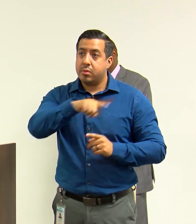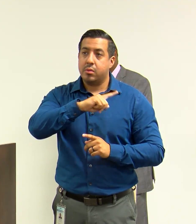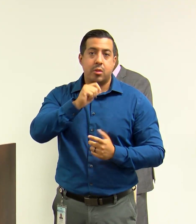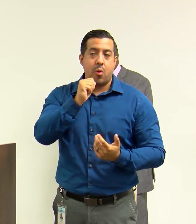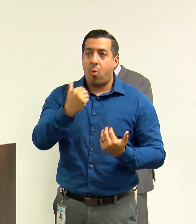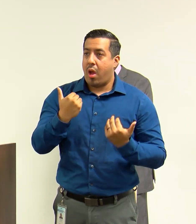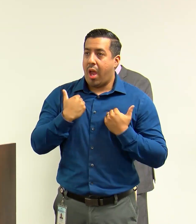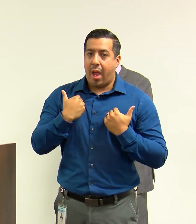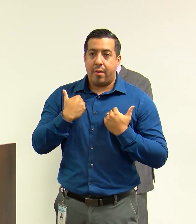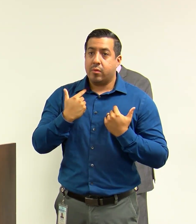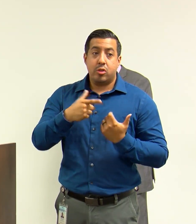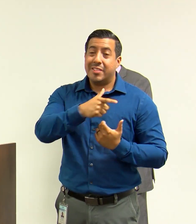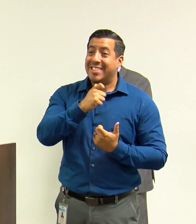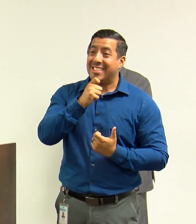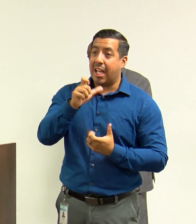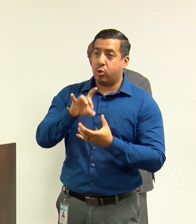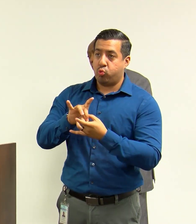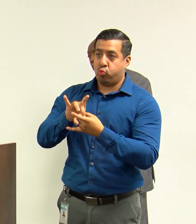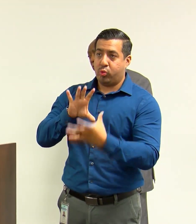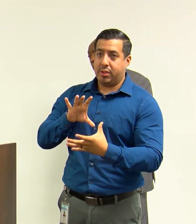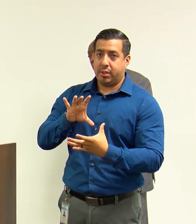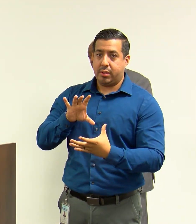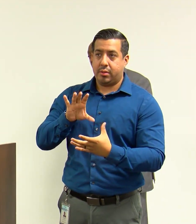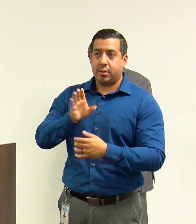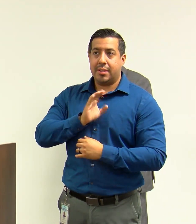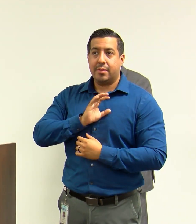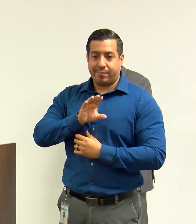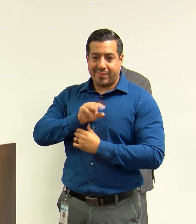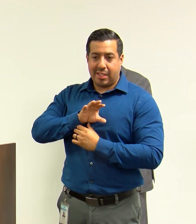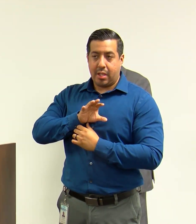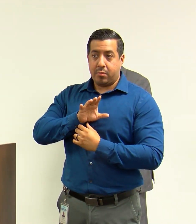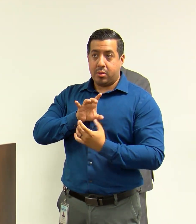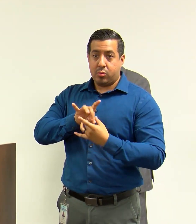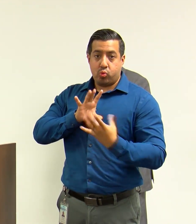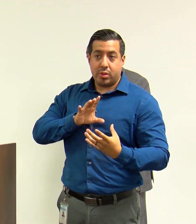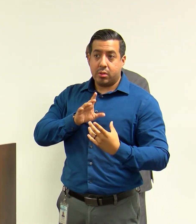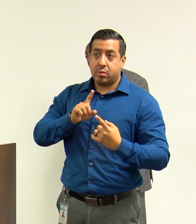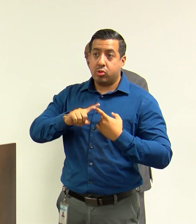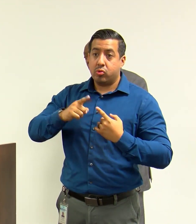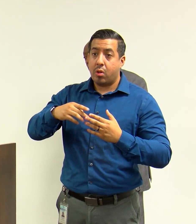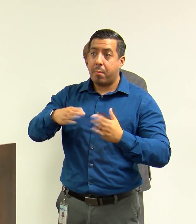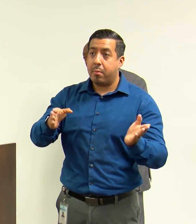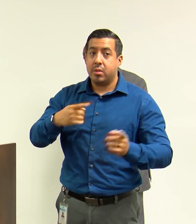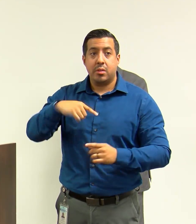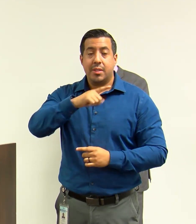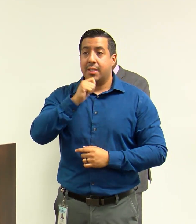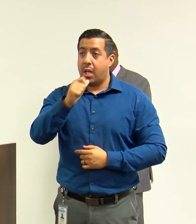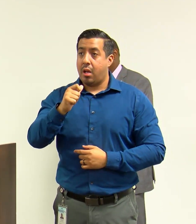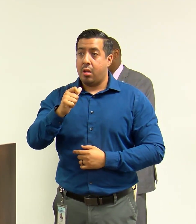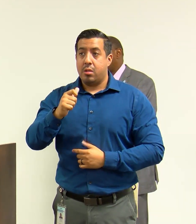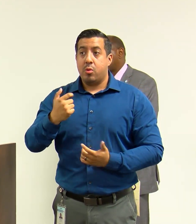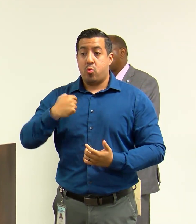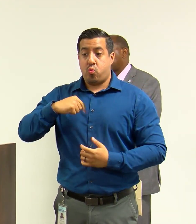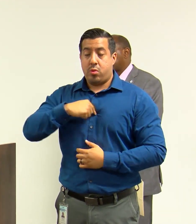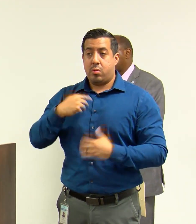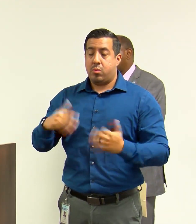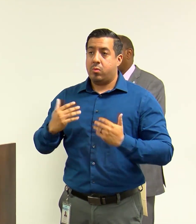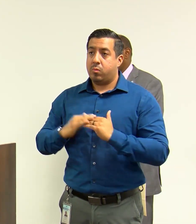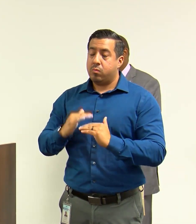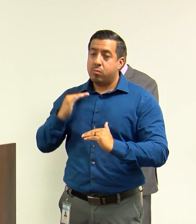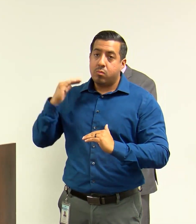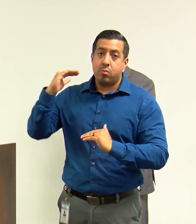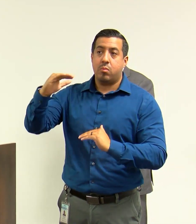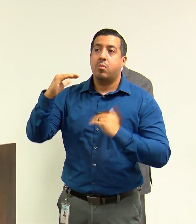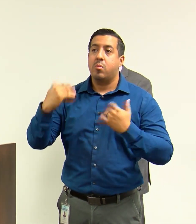not releasing body cam to the general public. So this is an enormous step forward, and